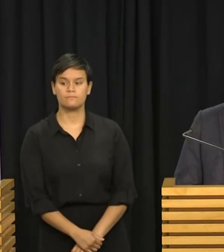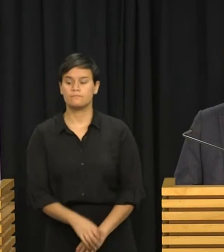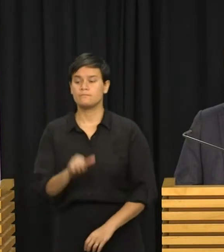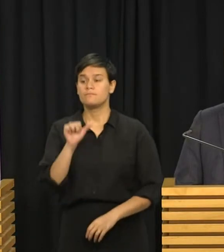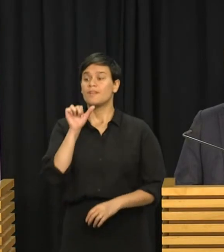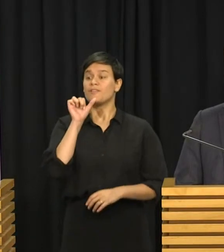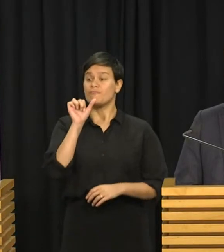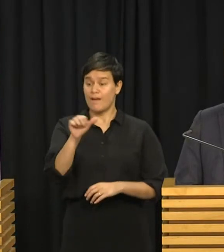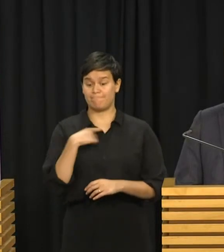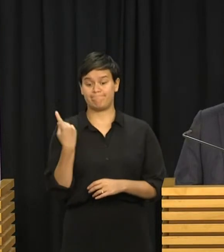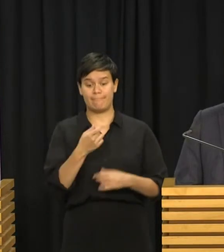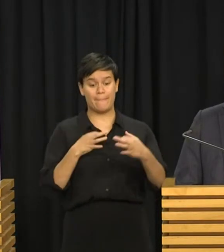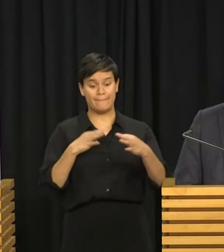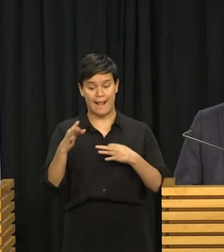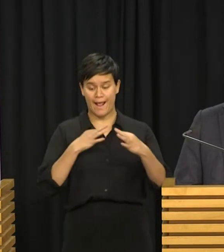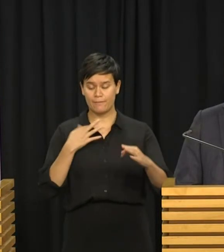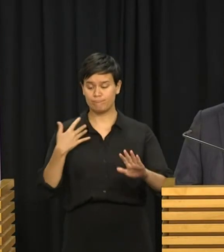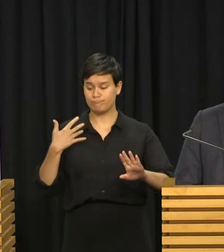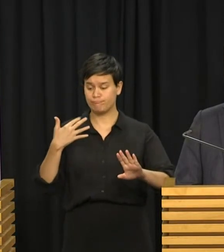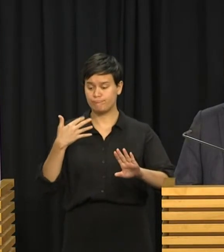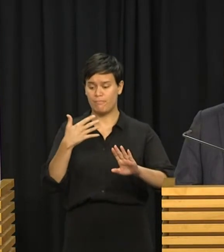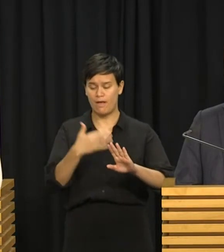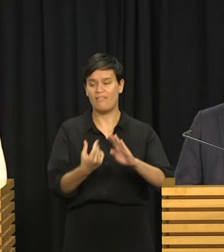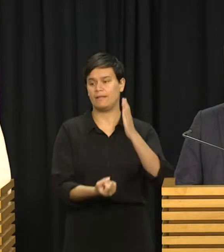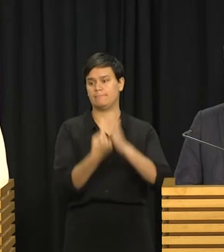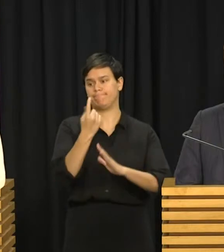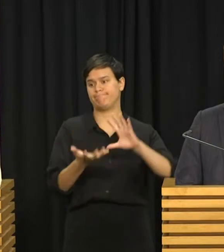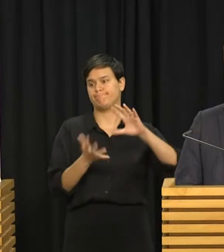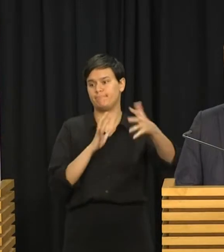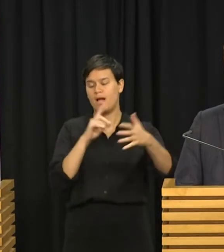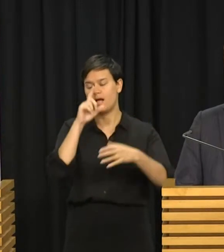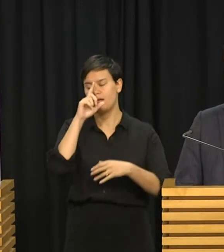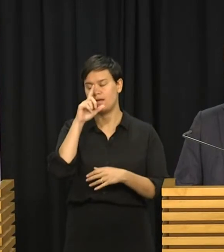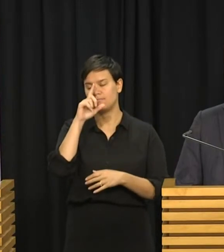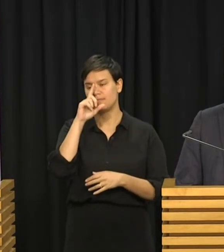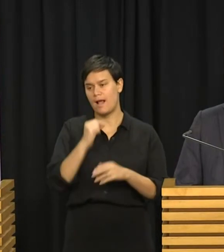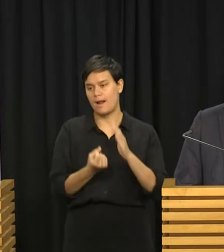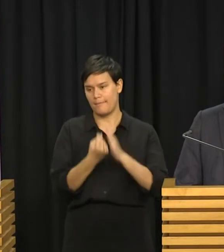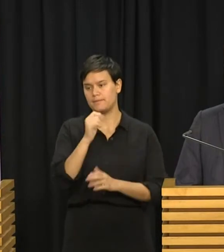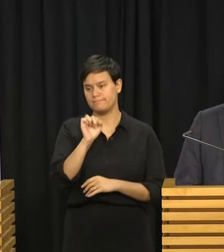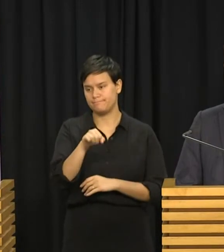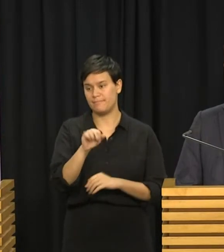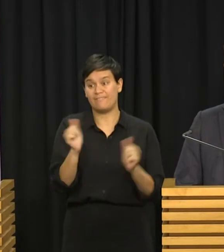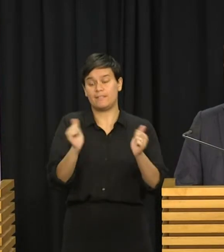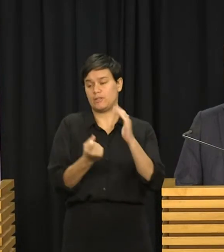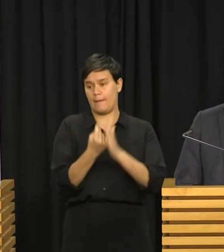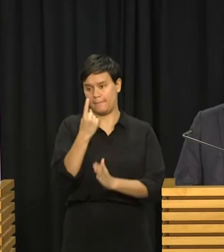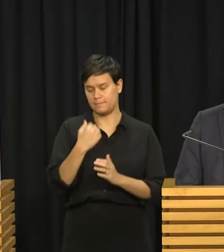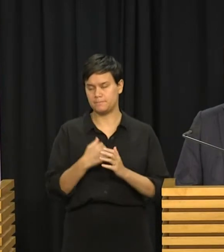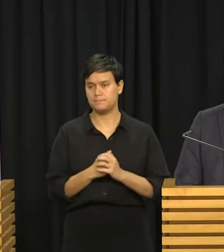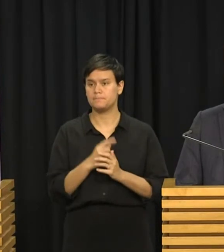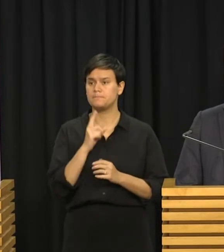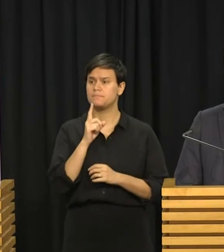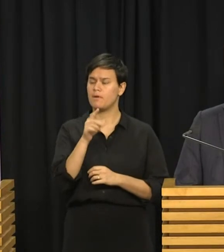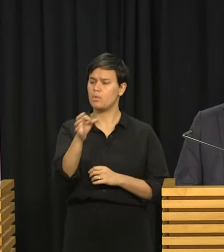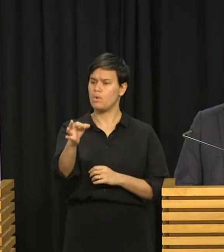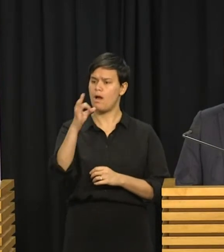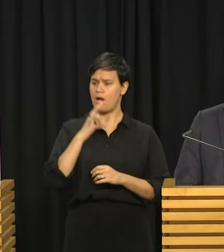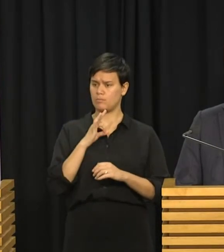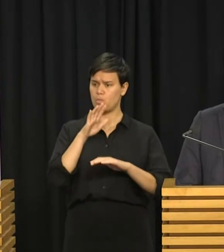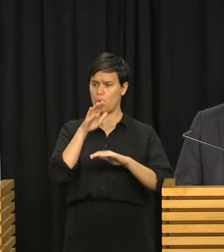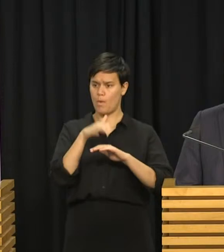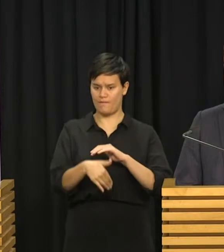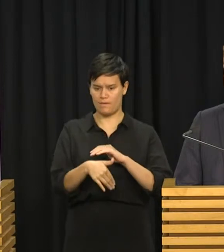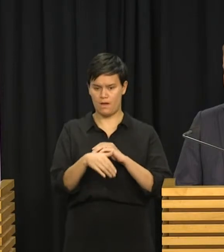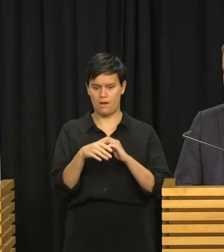back and have to reevaluate how in practice it will work. But in terms of what you're asking around, what is the